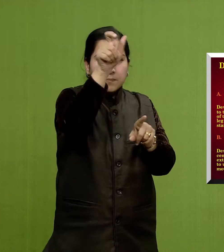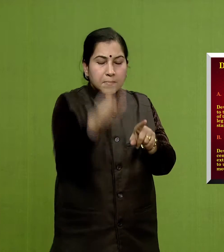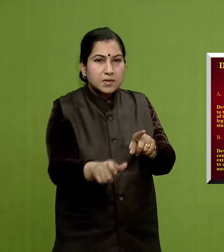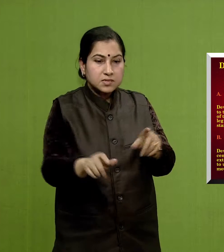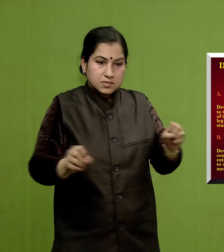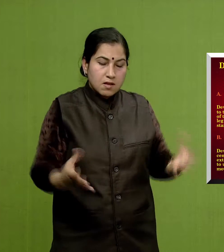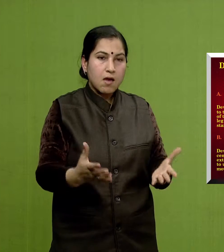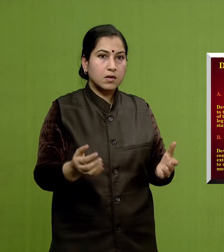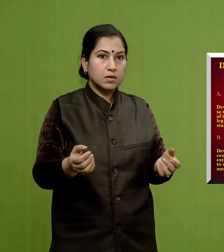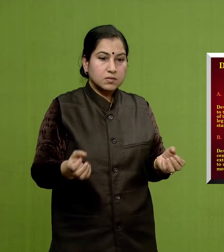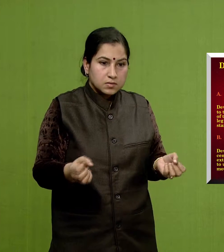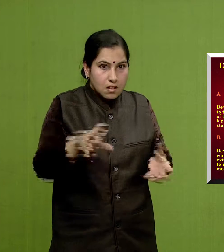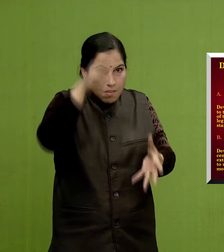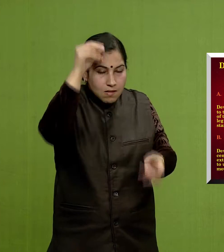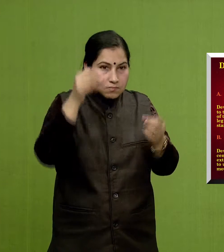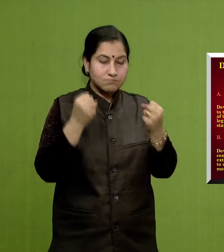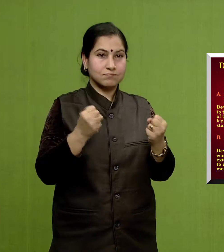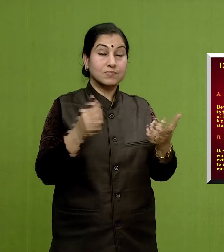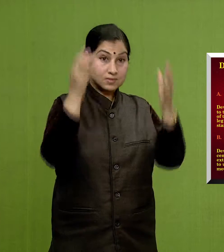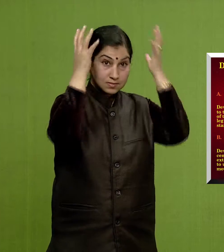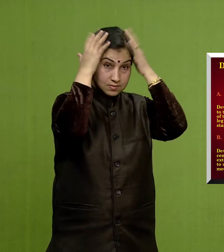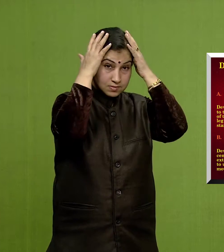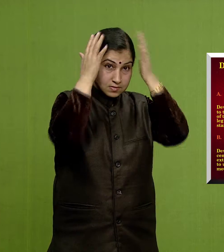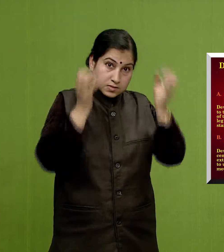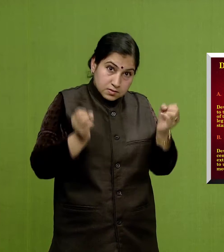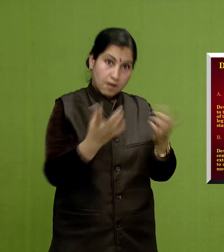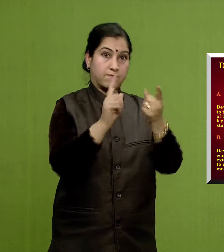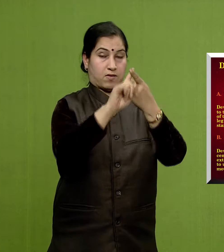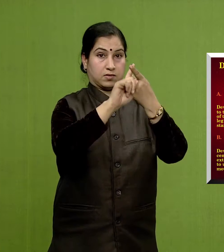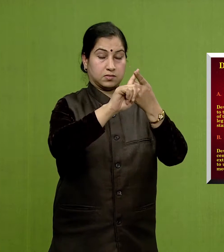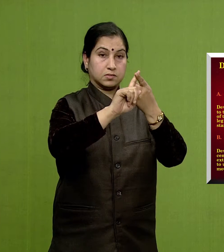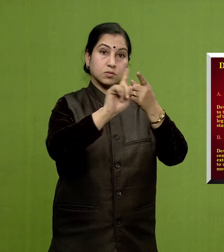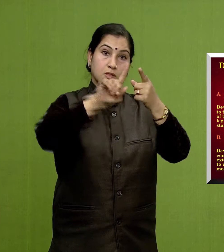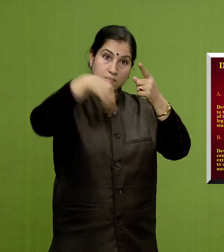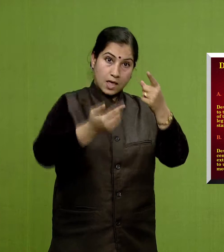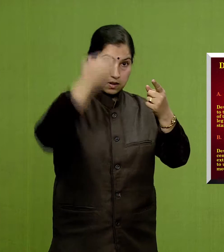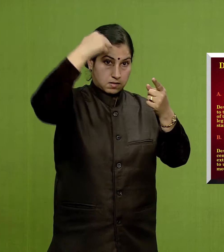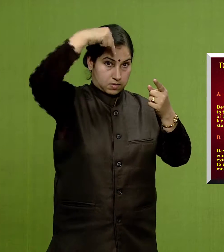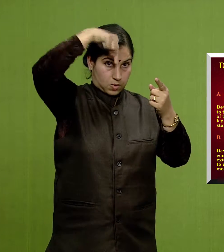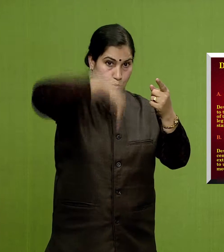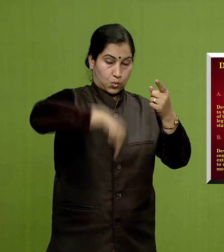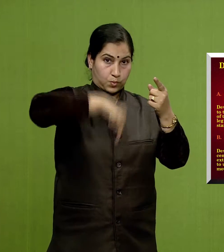begins to grow from head region downwards. For